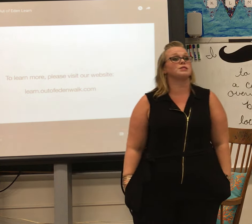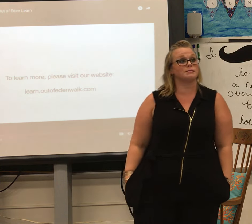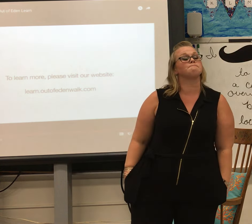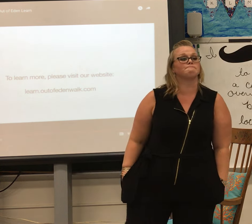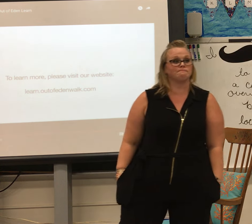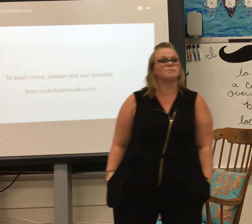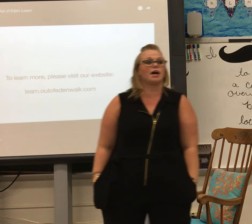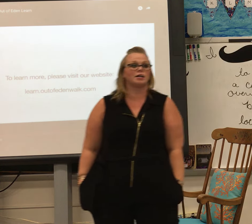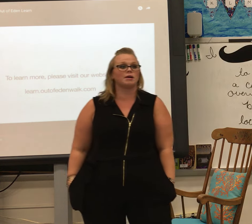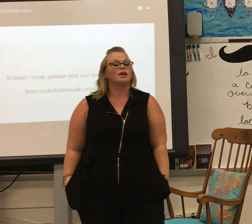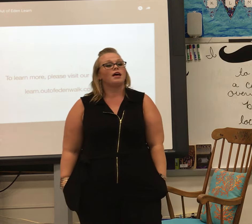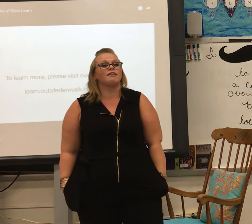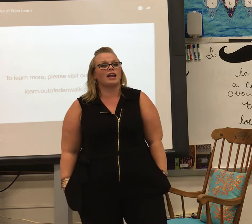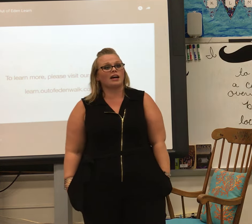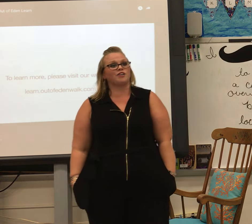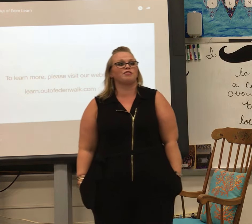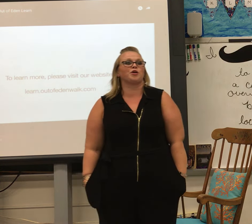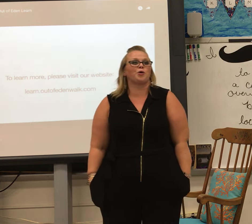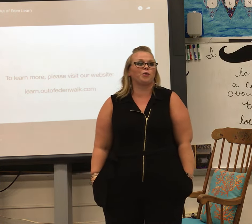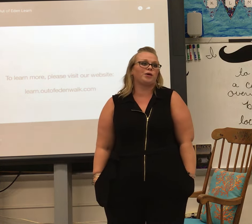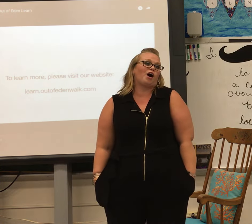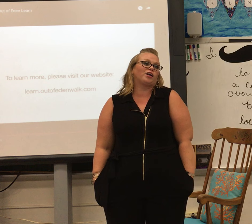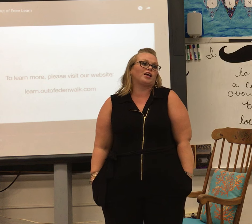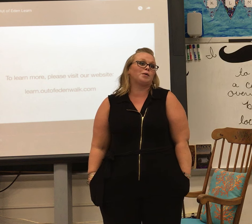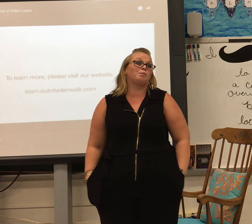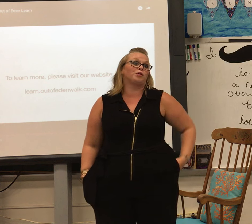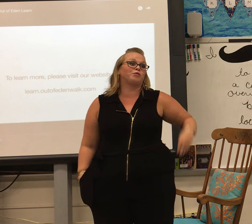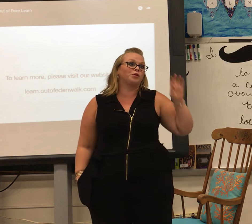videos, document, and then create